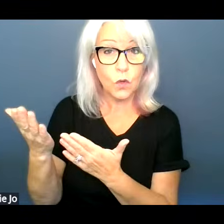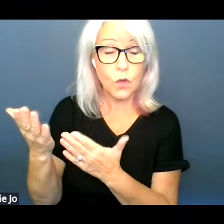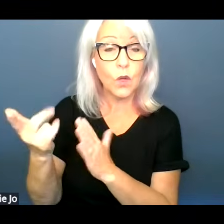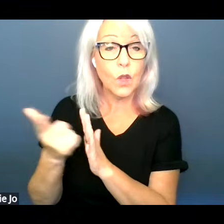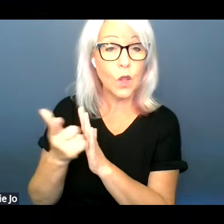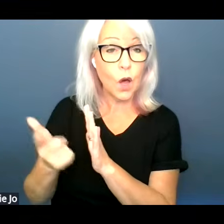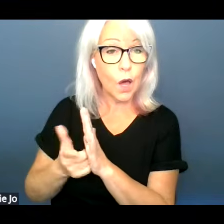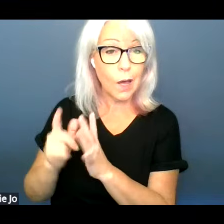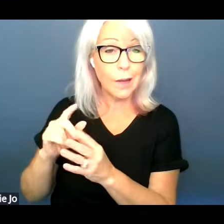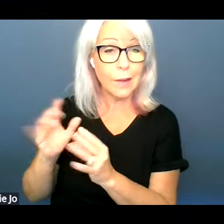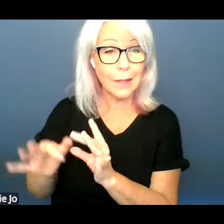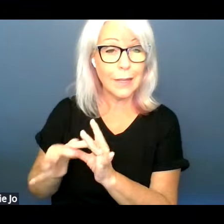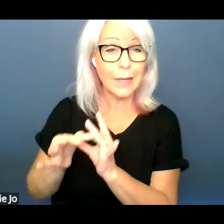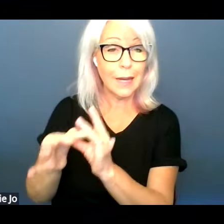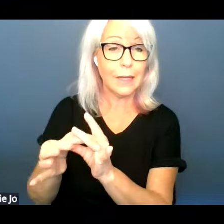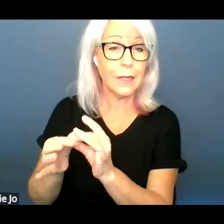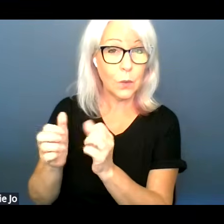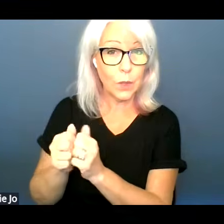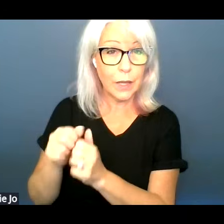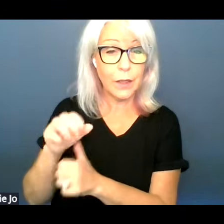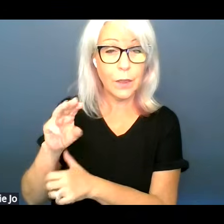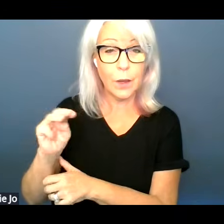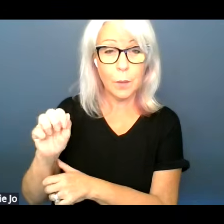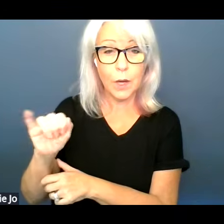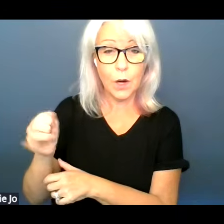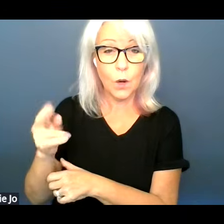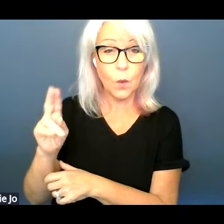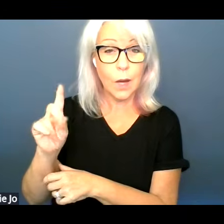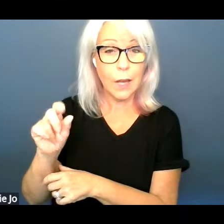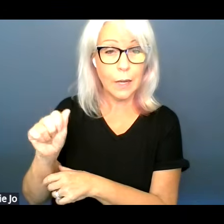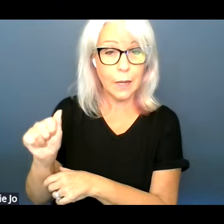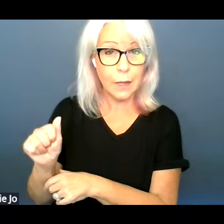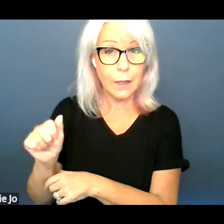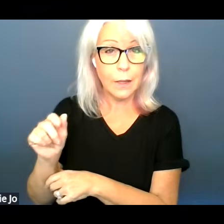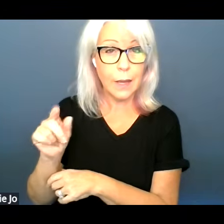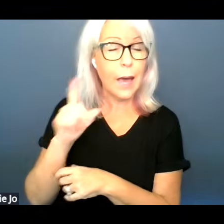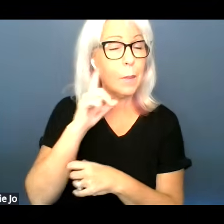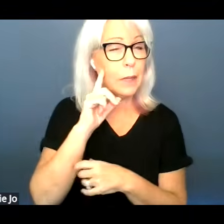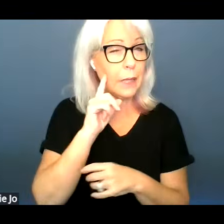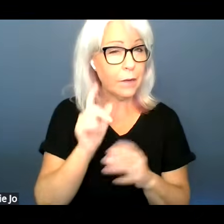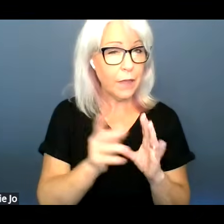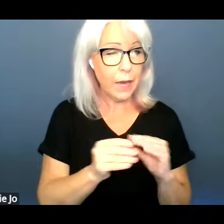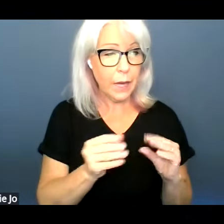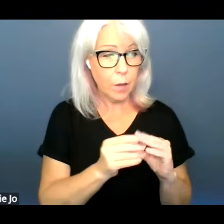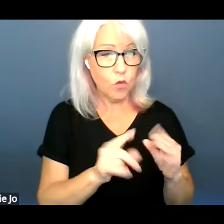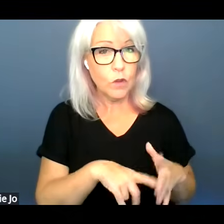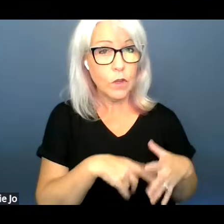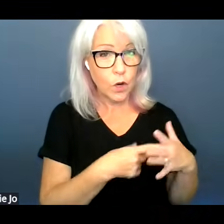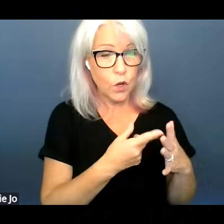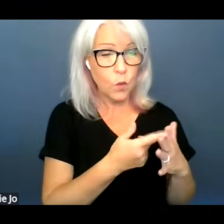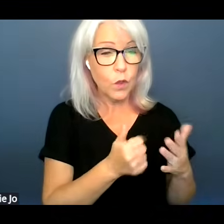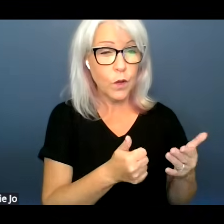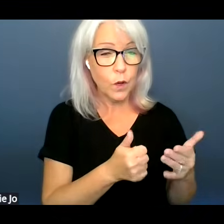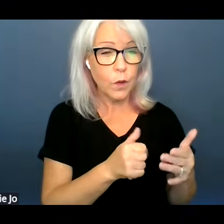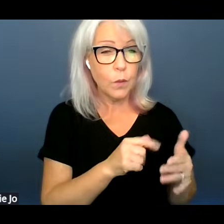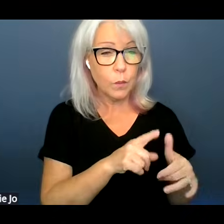was the caption started a proposed initiated law too. That's what I would have used